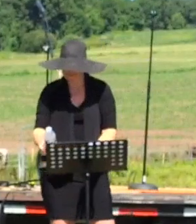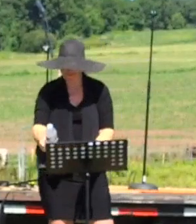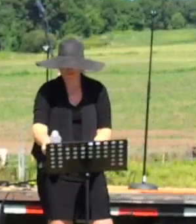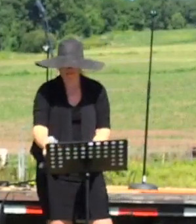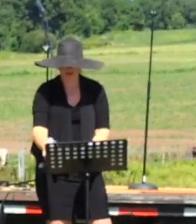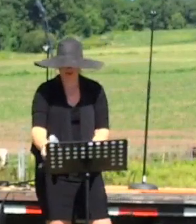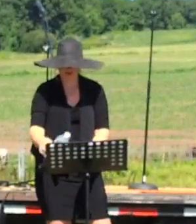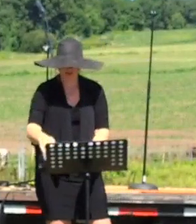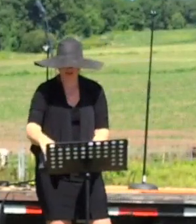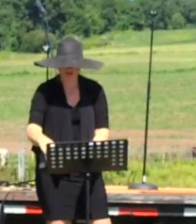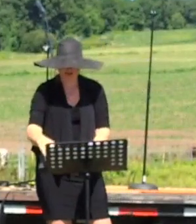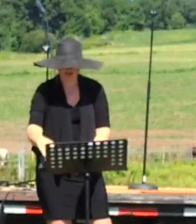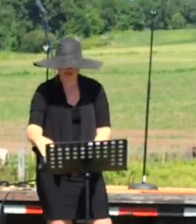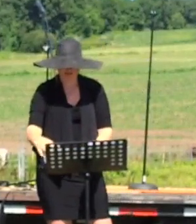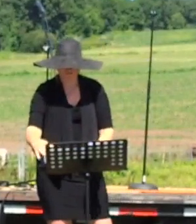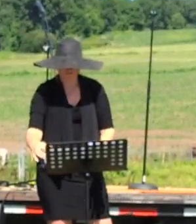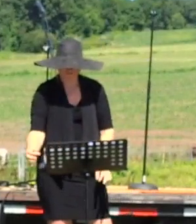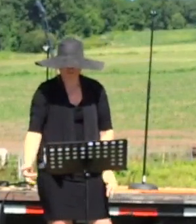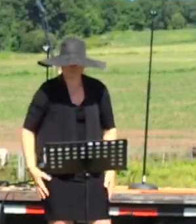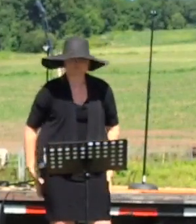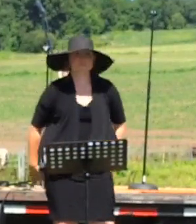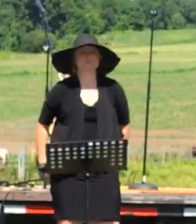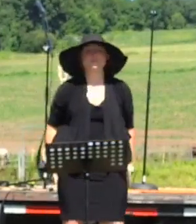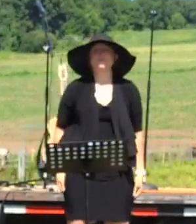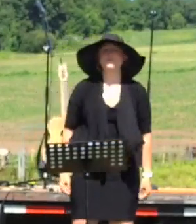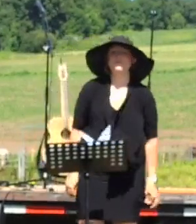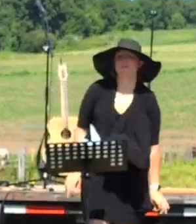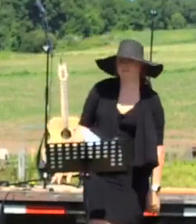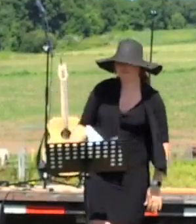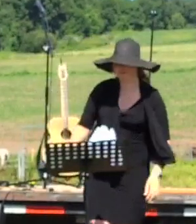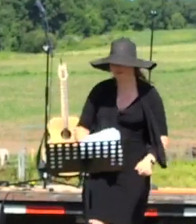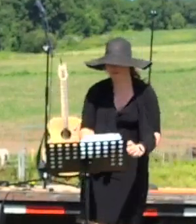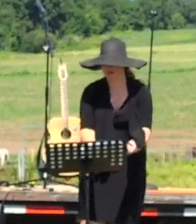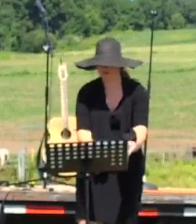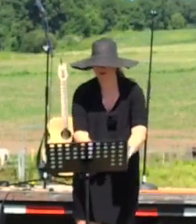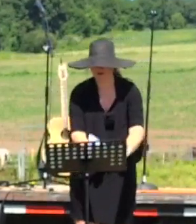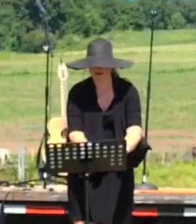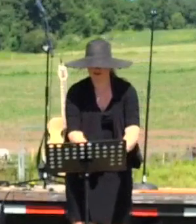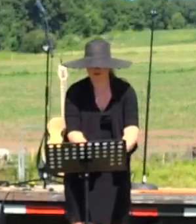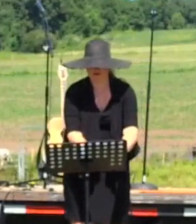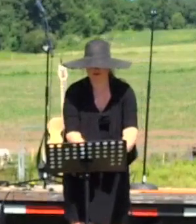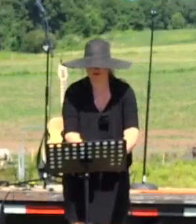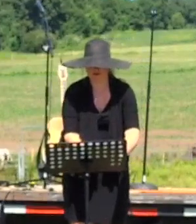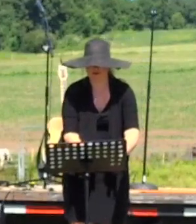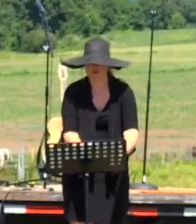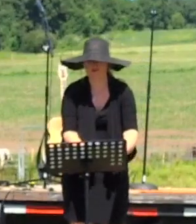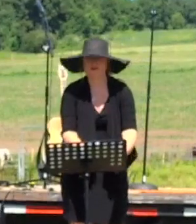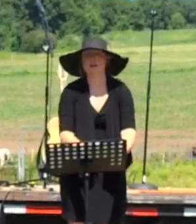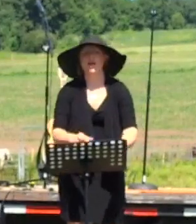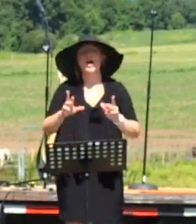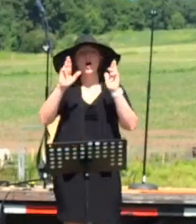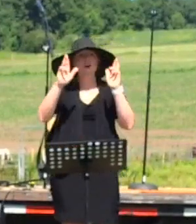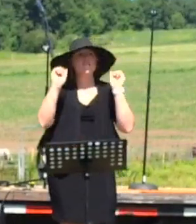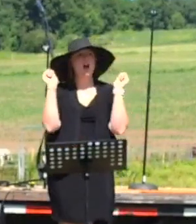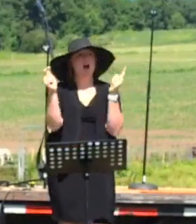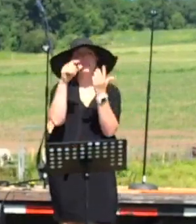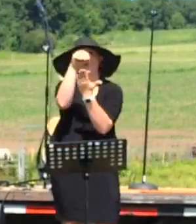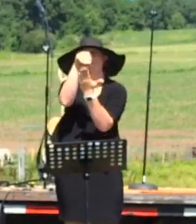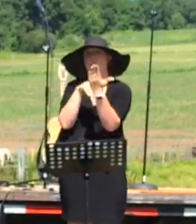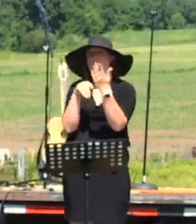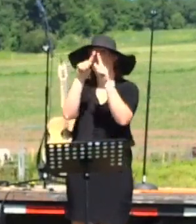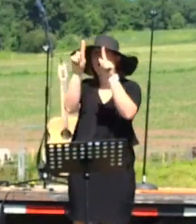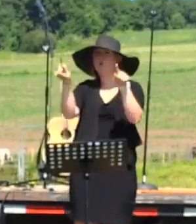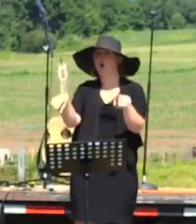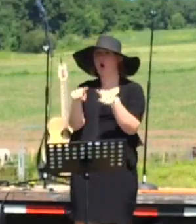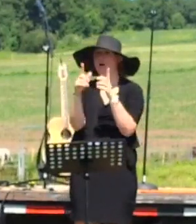To fill out your connection cards. That was the eights song that John chose himself. Most of you knowing that